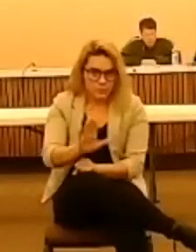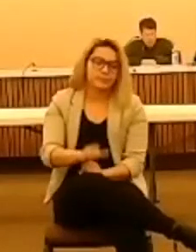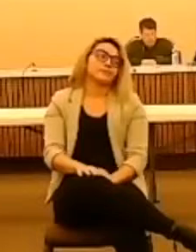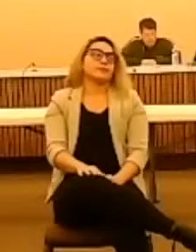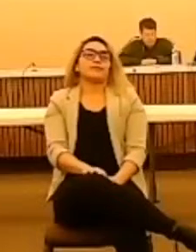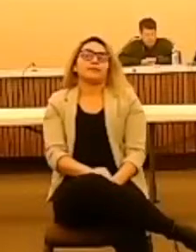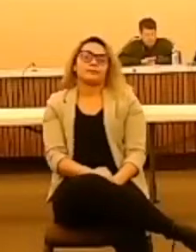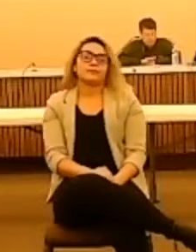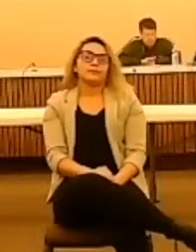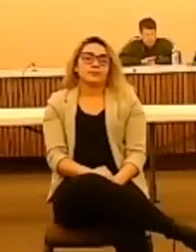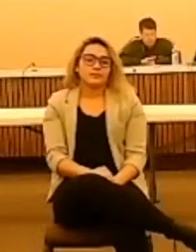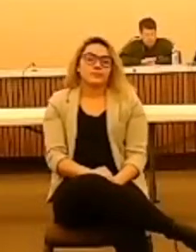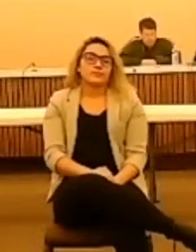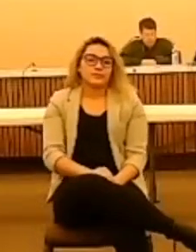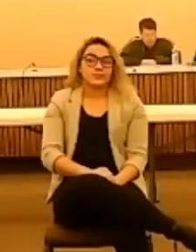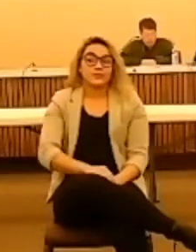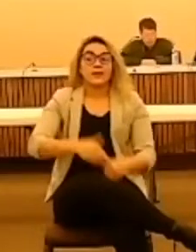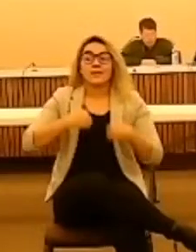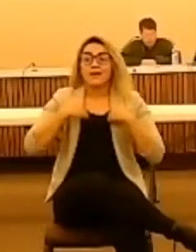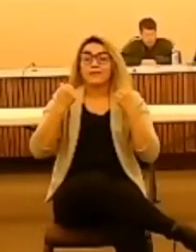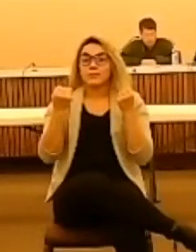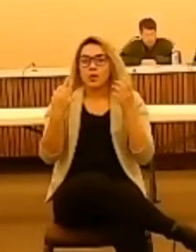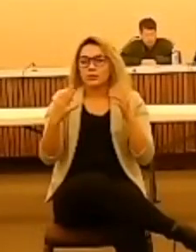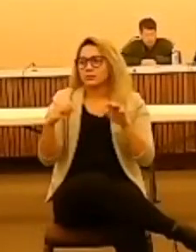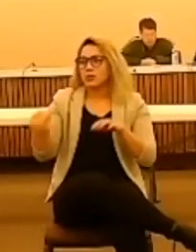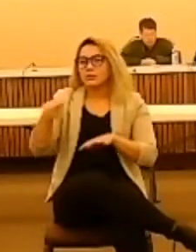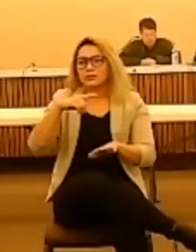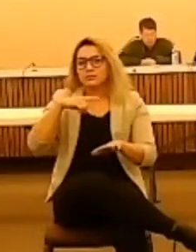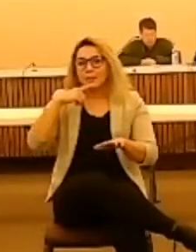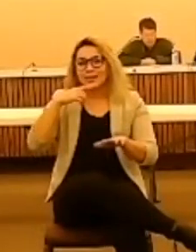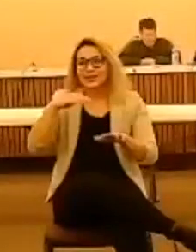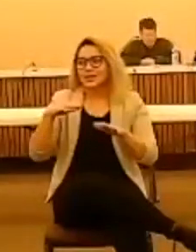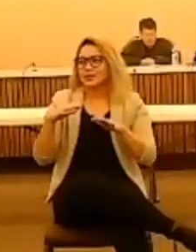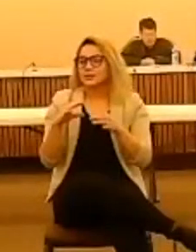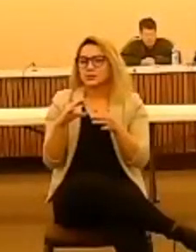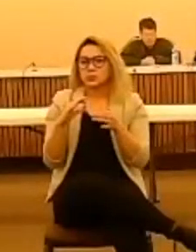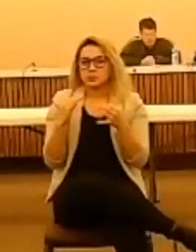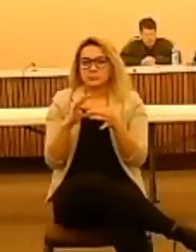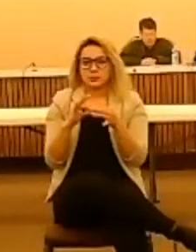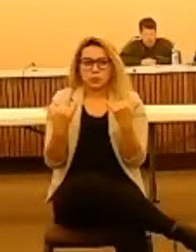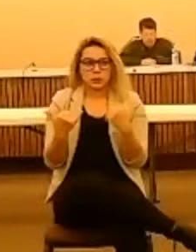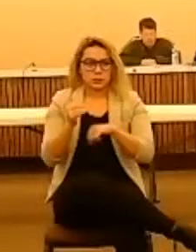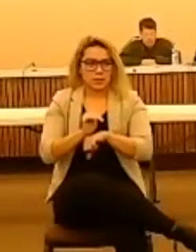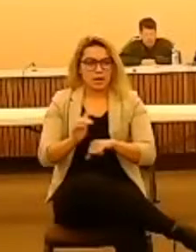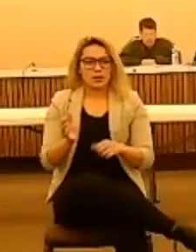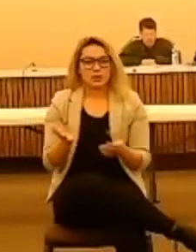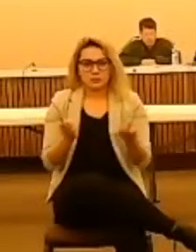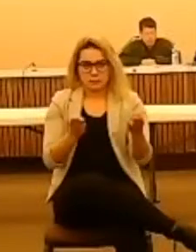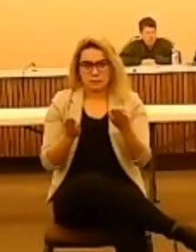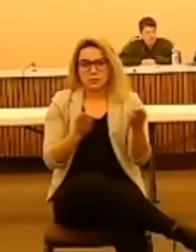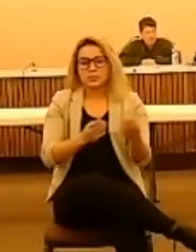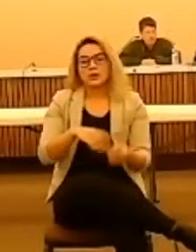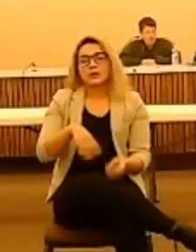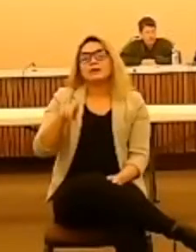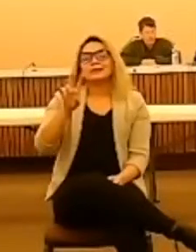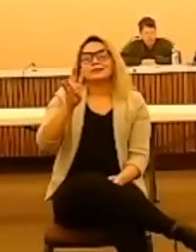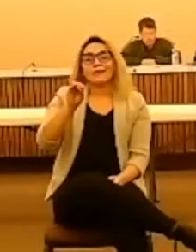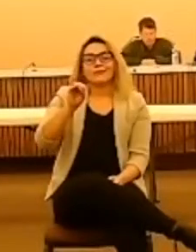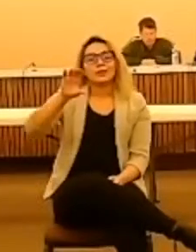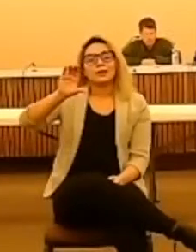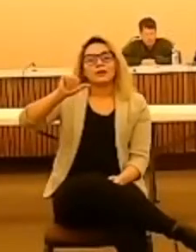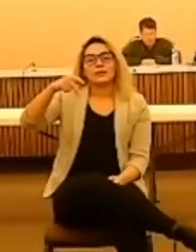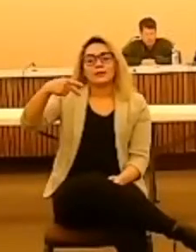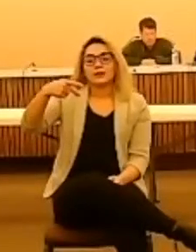We have multiple public hearings tonight. First up, we have 70 Cape Cod Way for an endangering